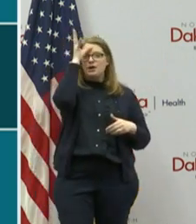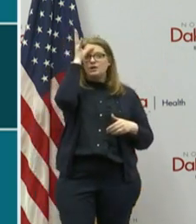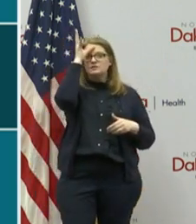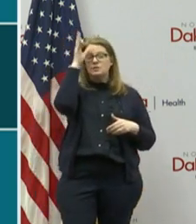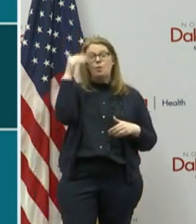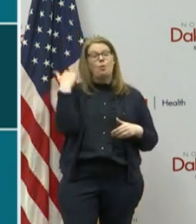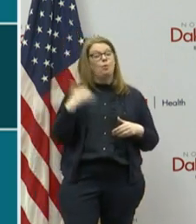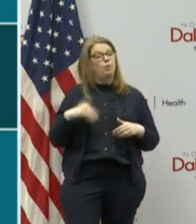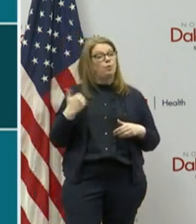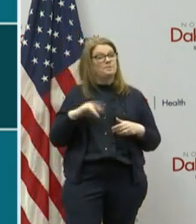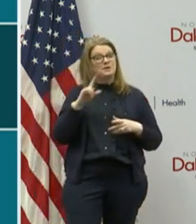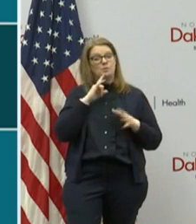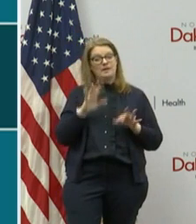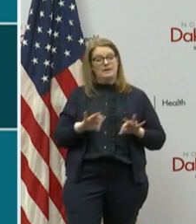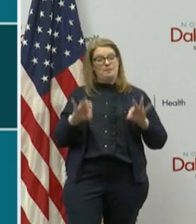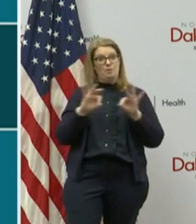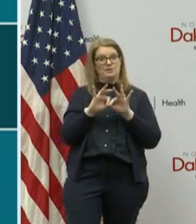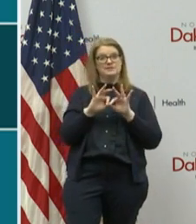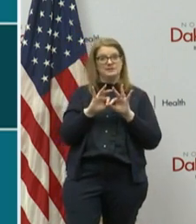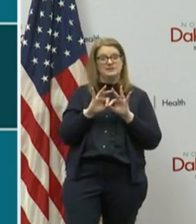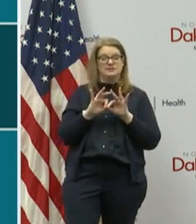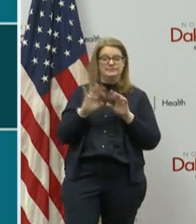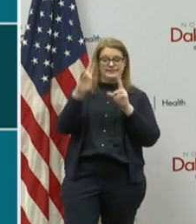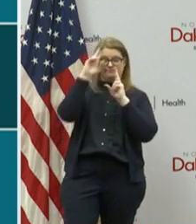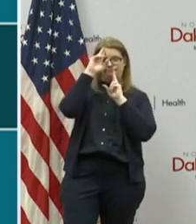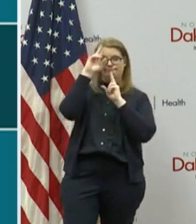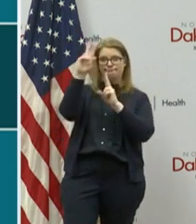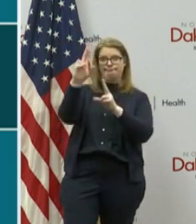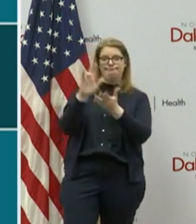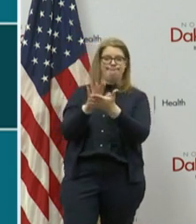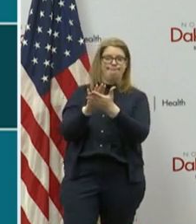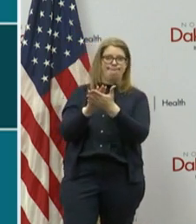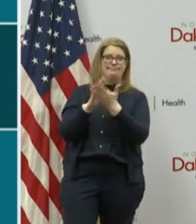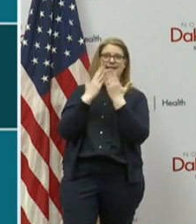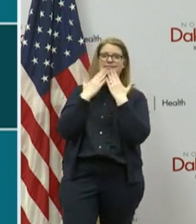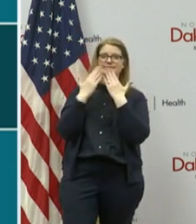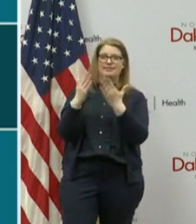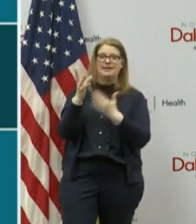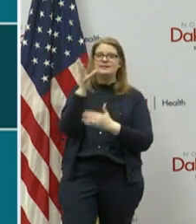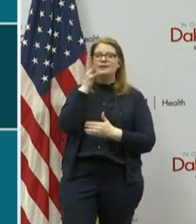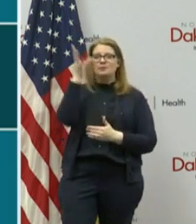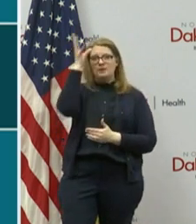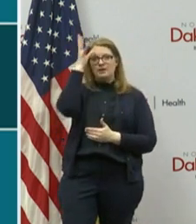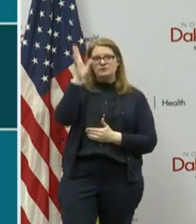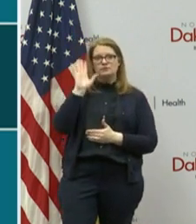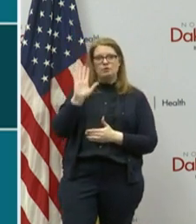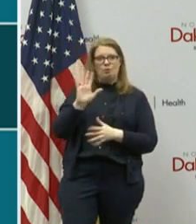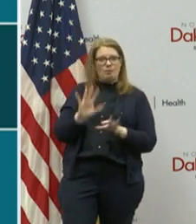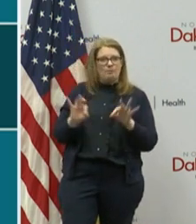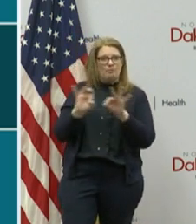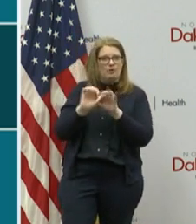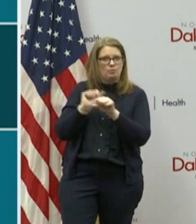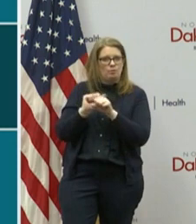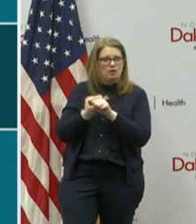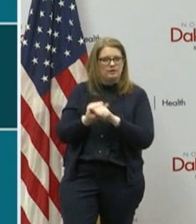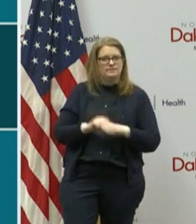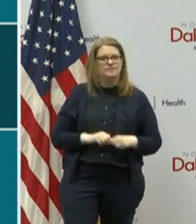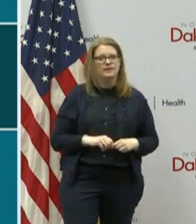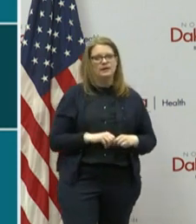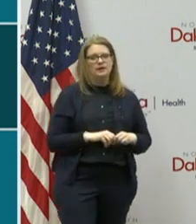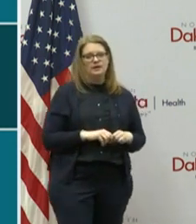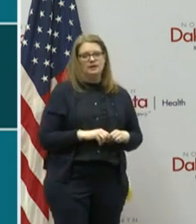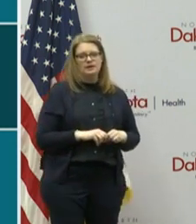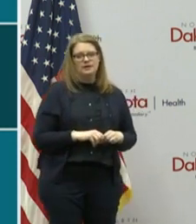key part of this, and so we want to thank the parents for their important role in this. So with